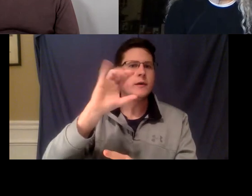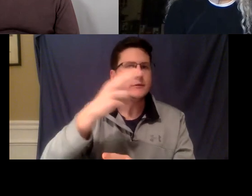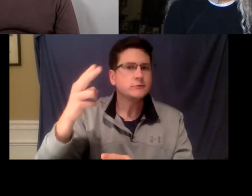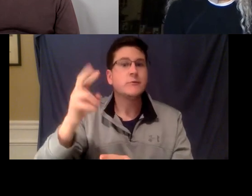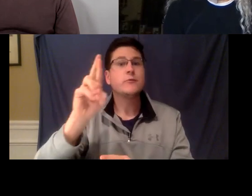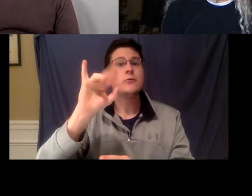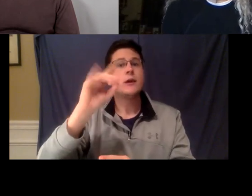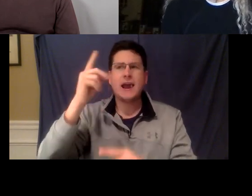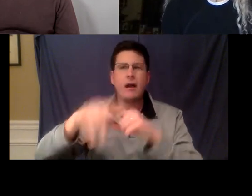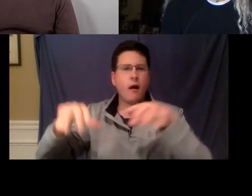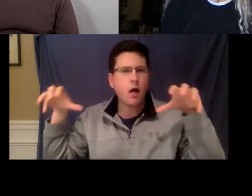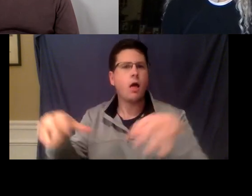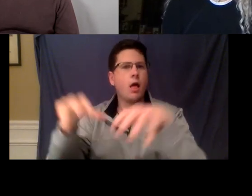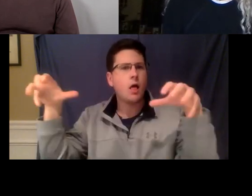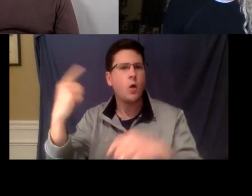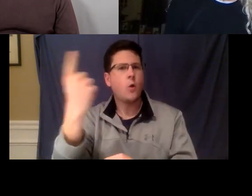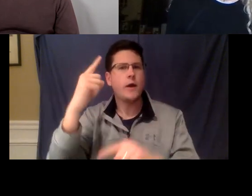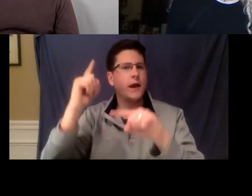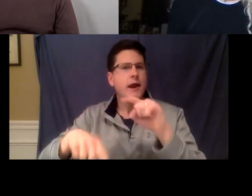about, what